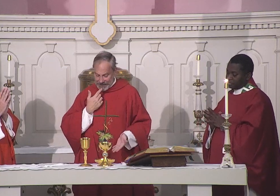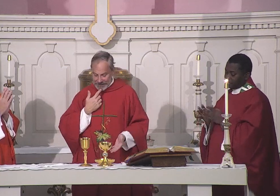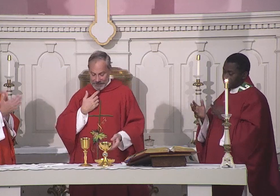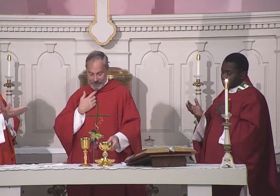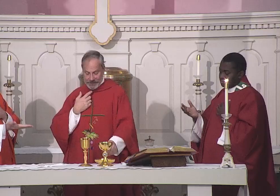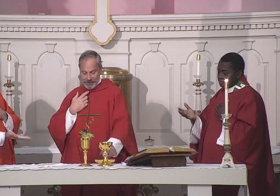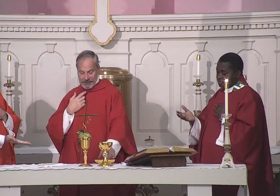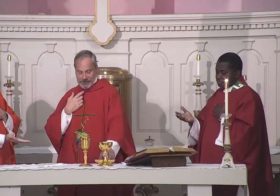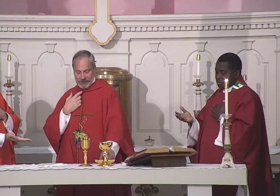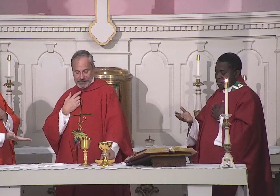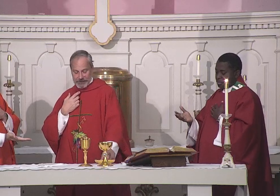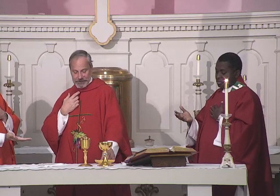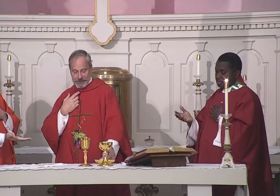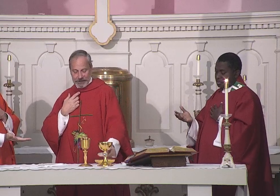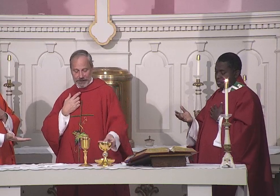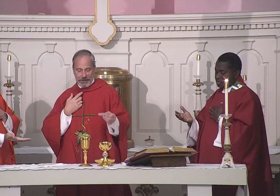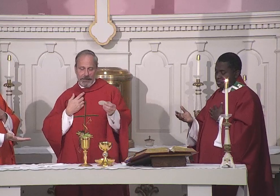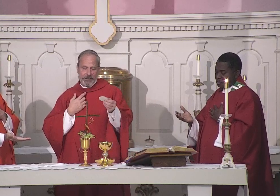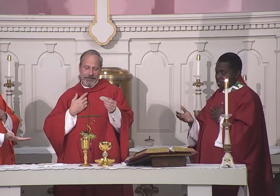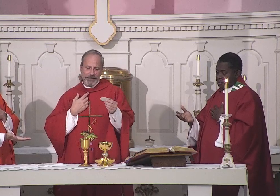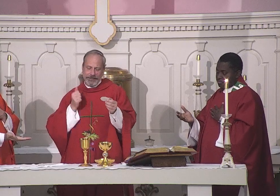saying,